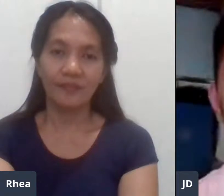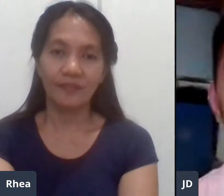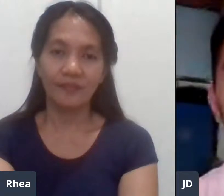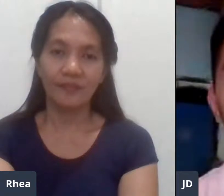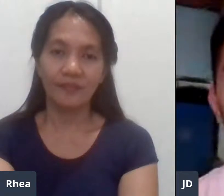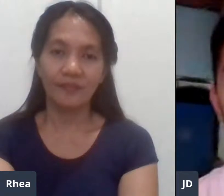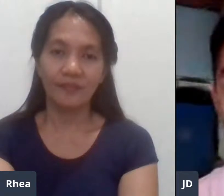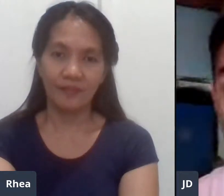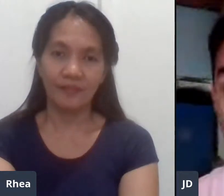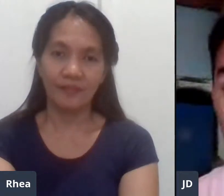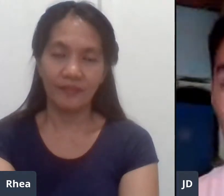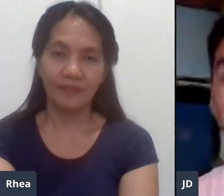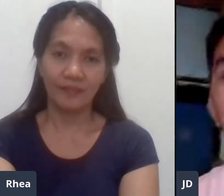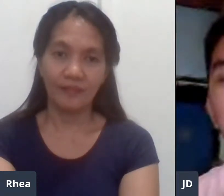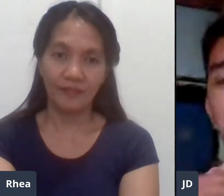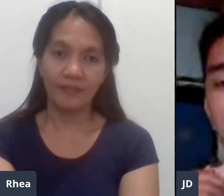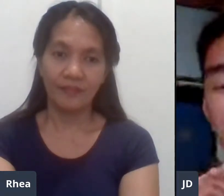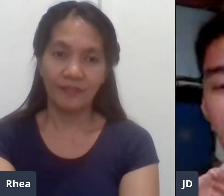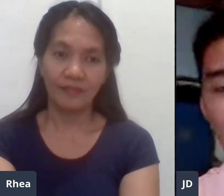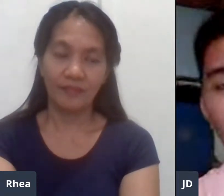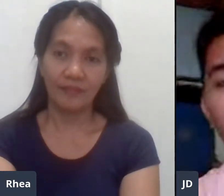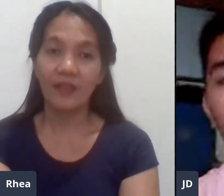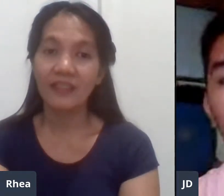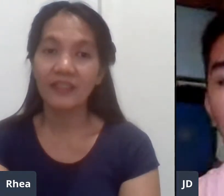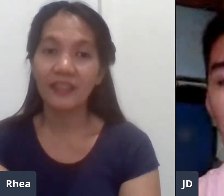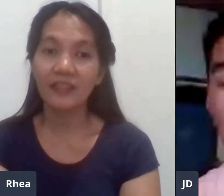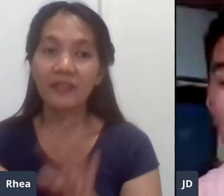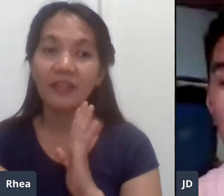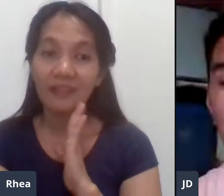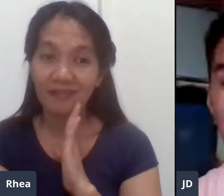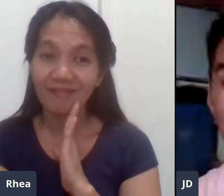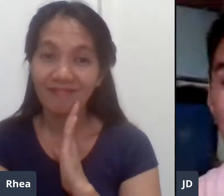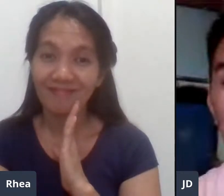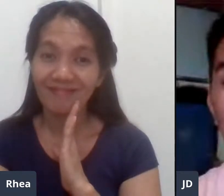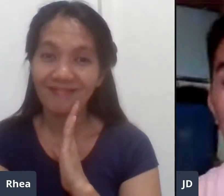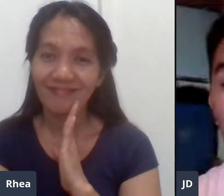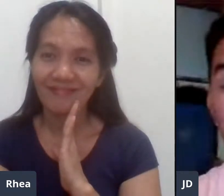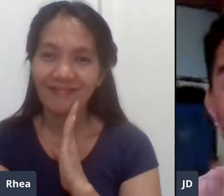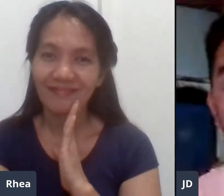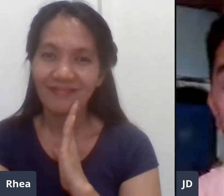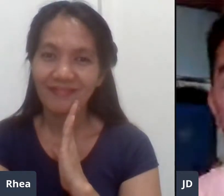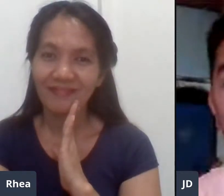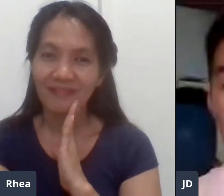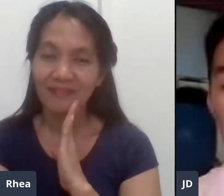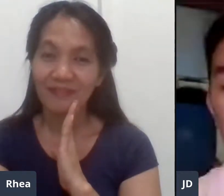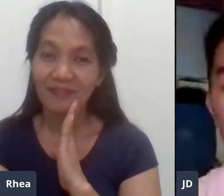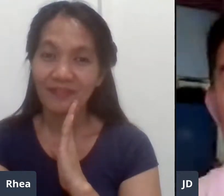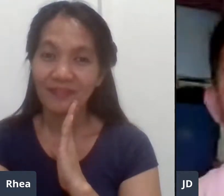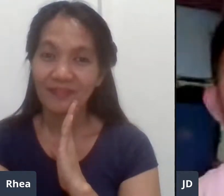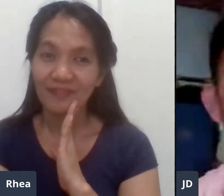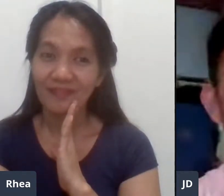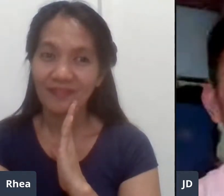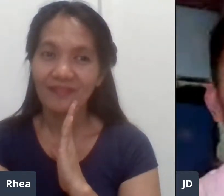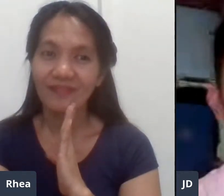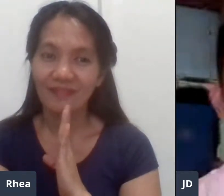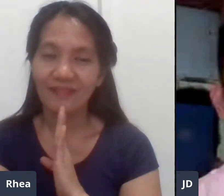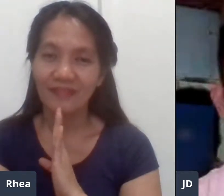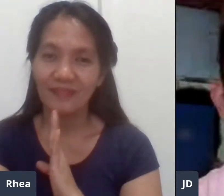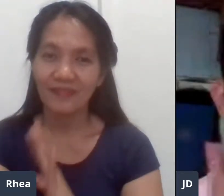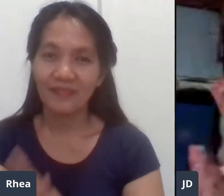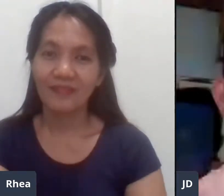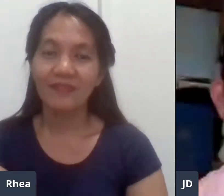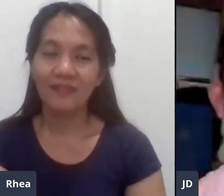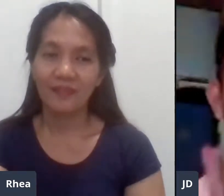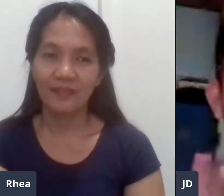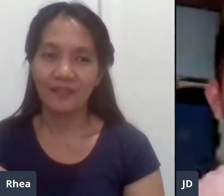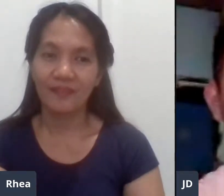certificate. Okay, so Again, maraming Okay, siguro. thank you so much, Ma'am